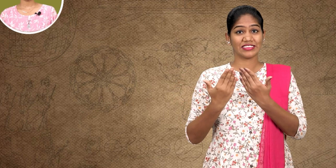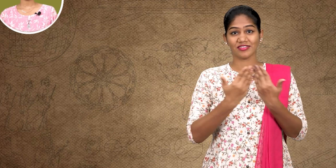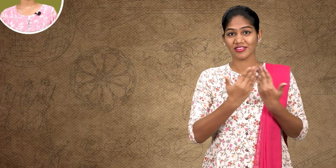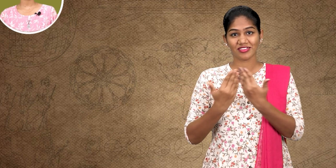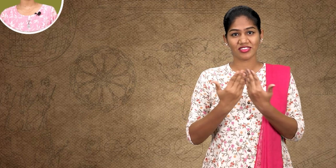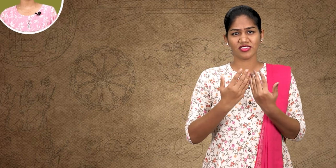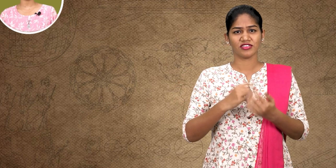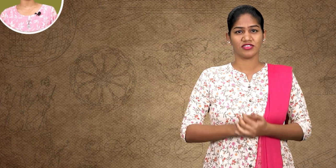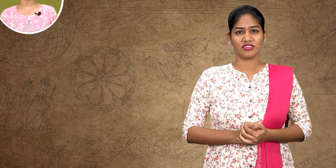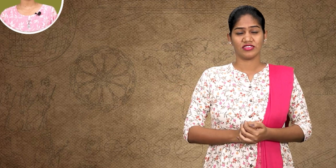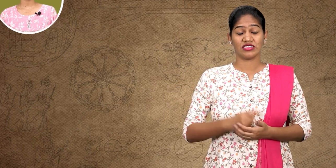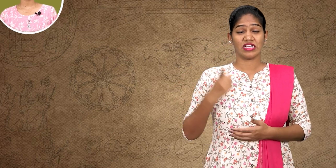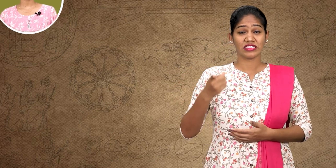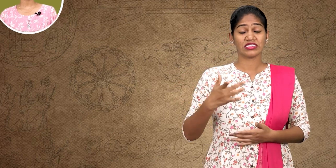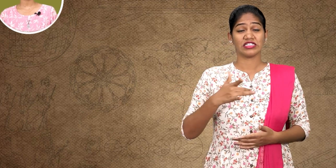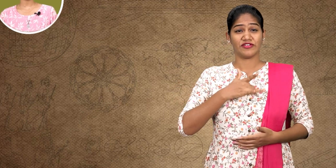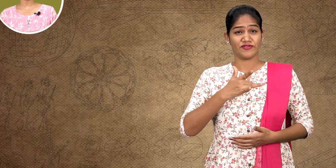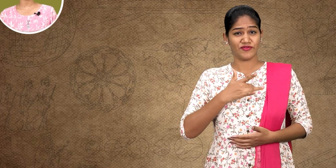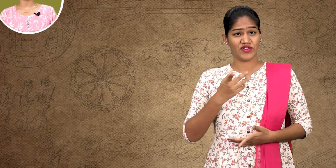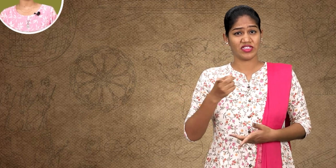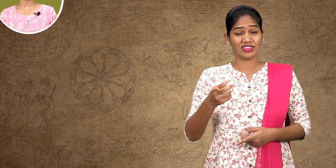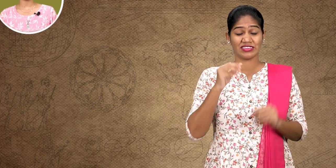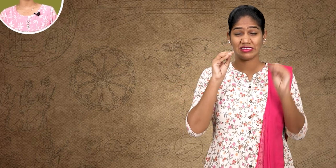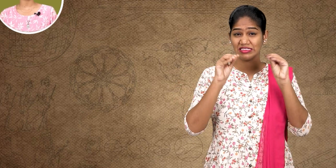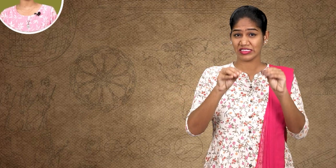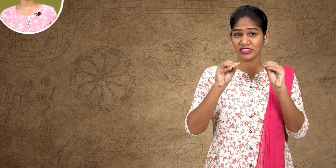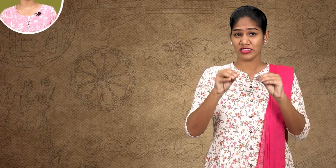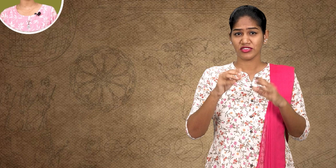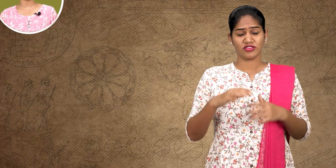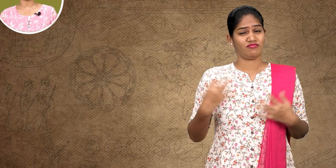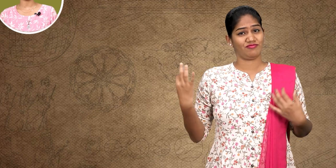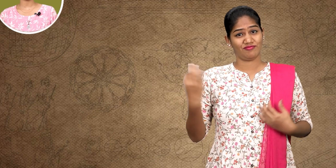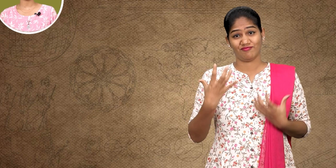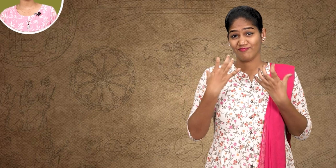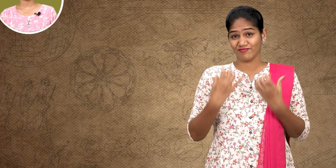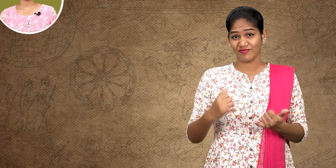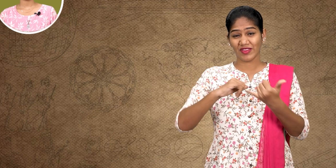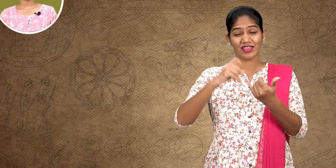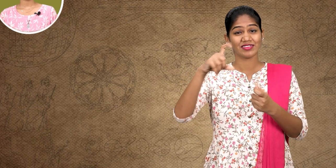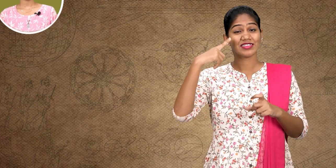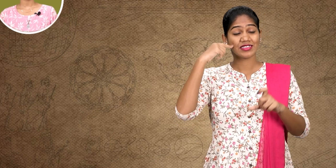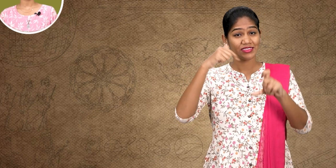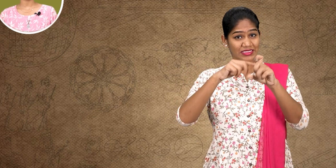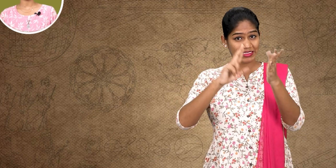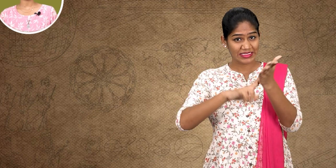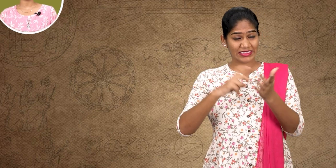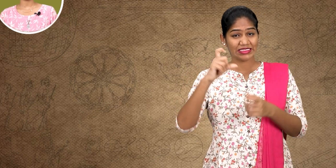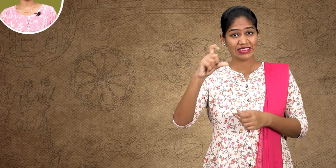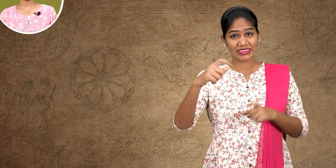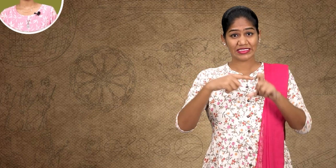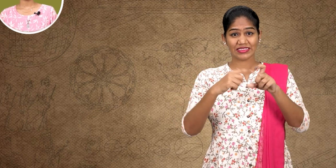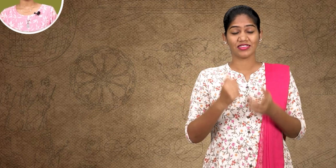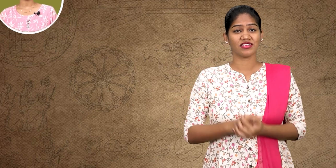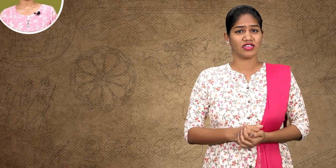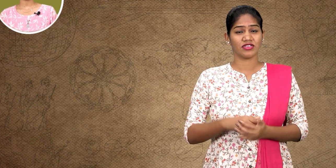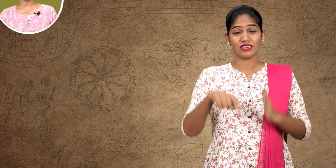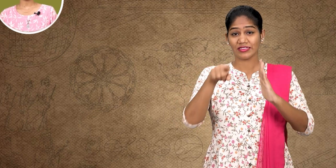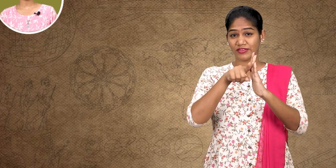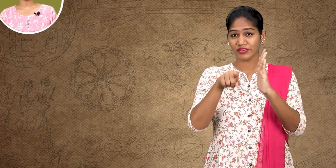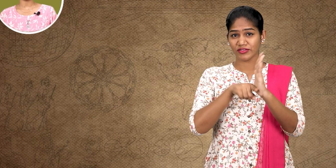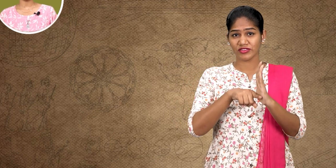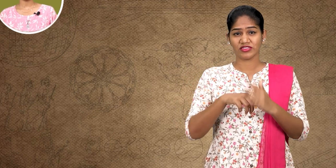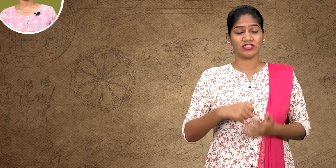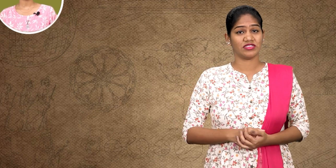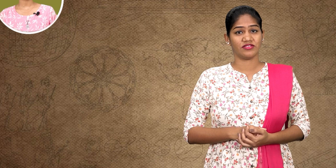as they felt that the teachings of modern science and philosophy were